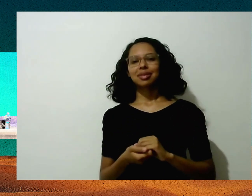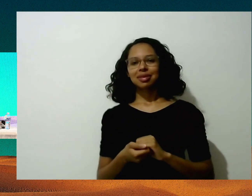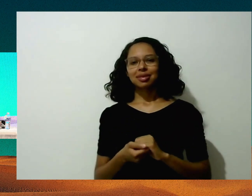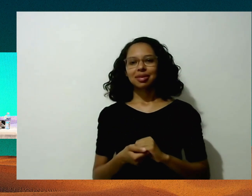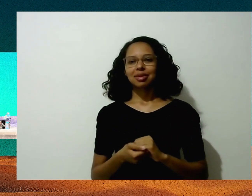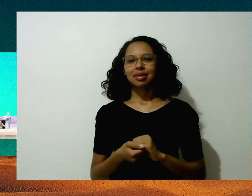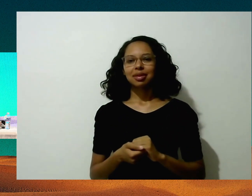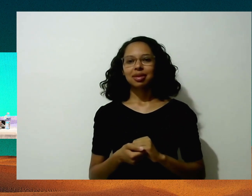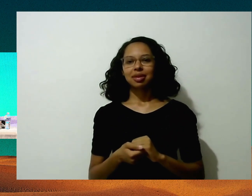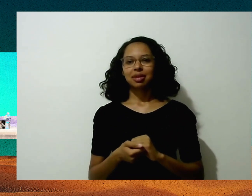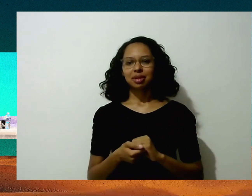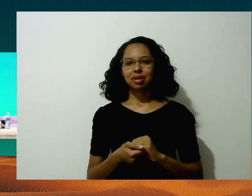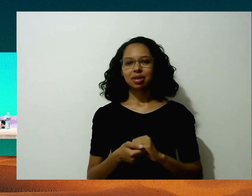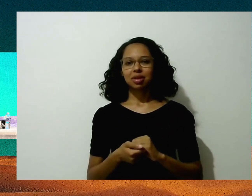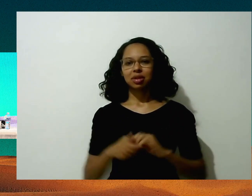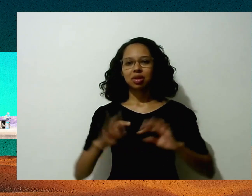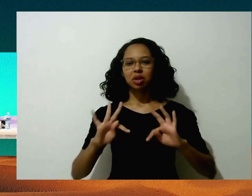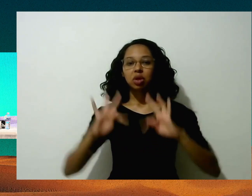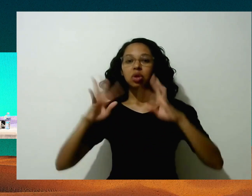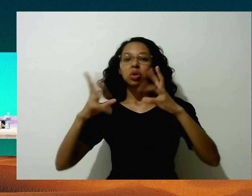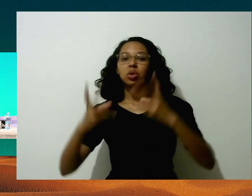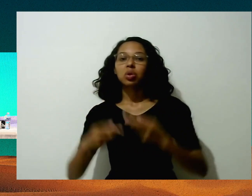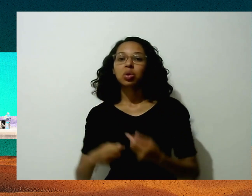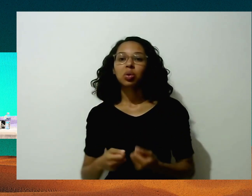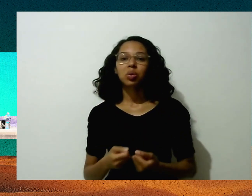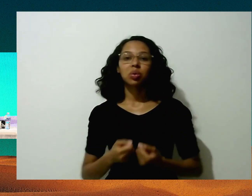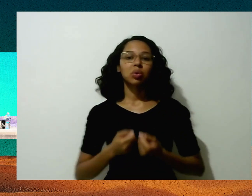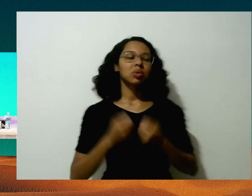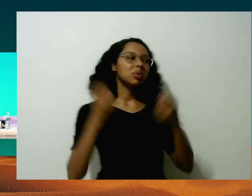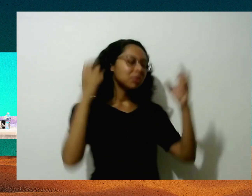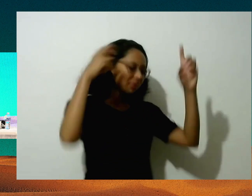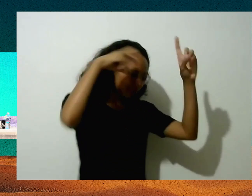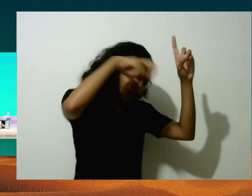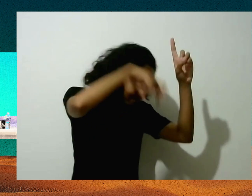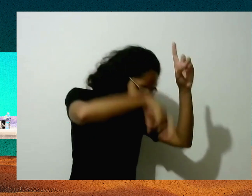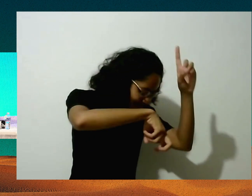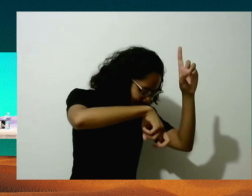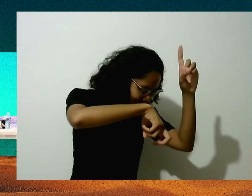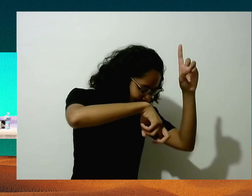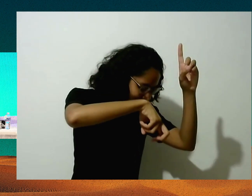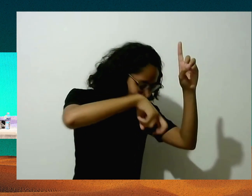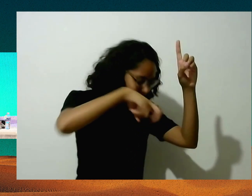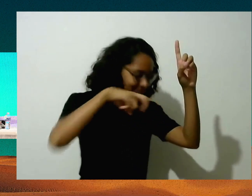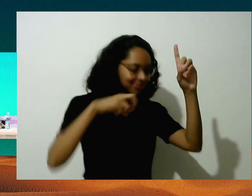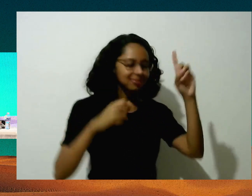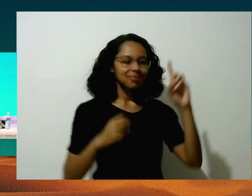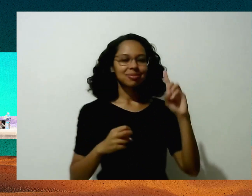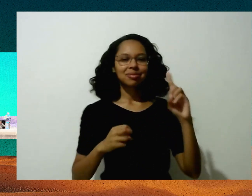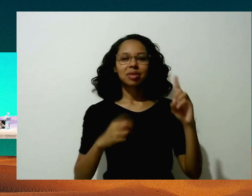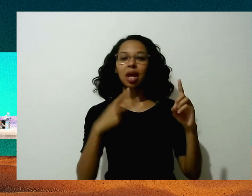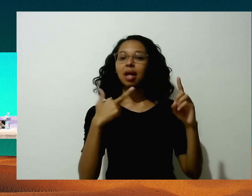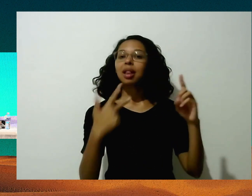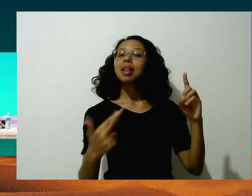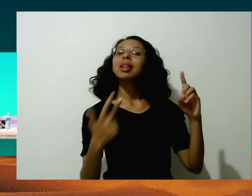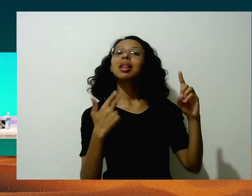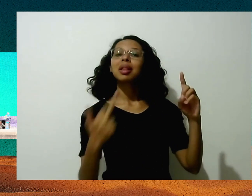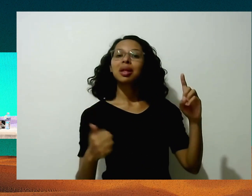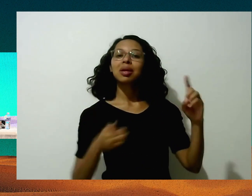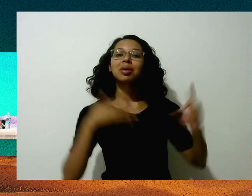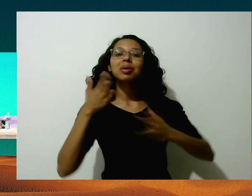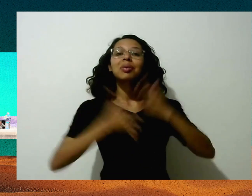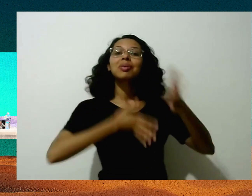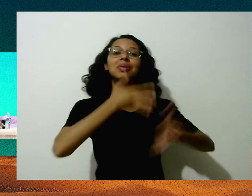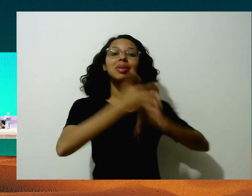earth. Todo joelho tem que se dobrar. Every knee should bow. E também toda língua tem que confessar